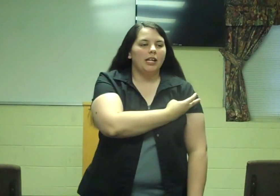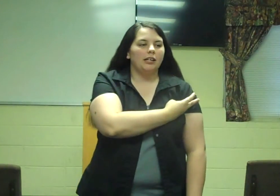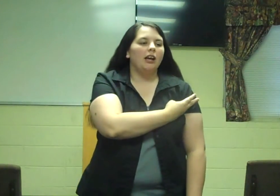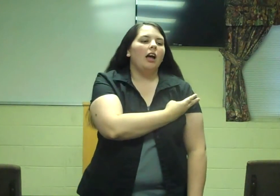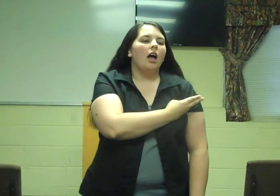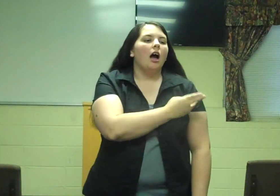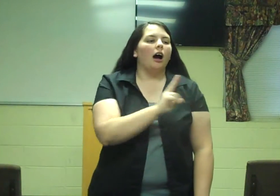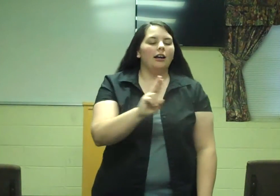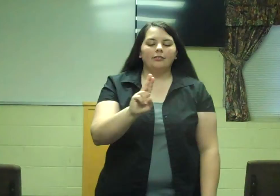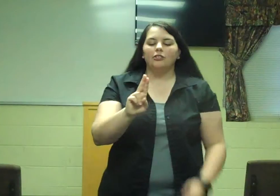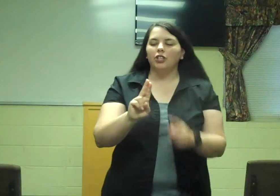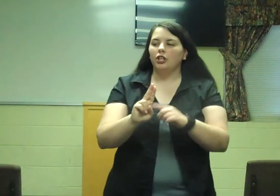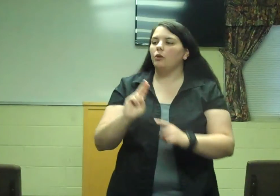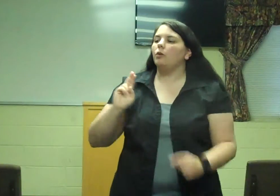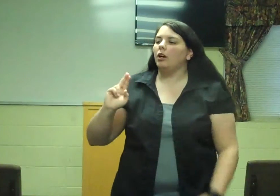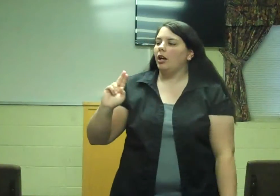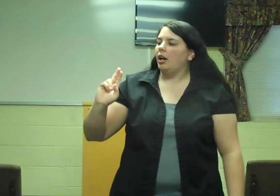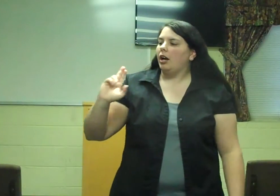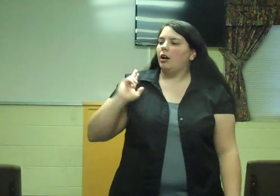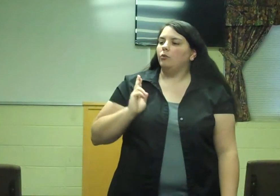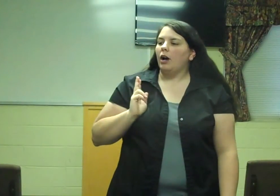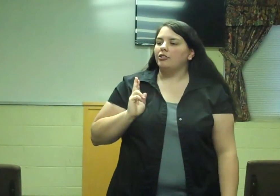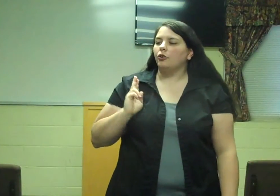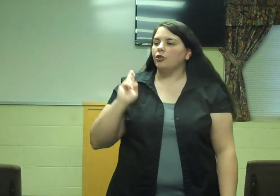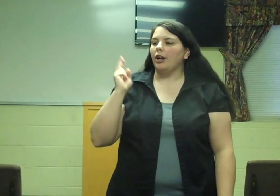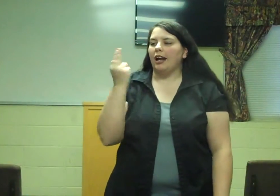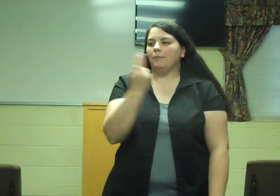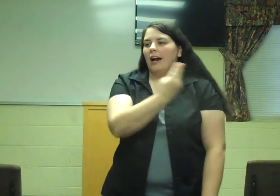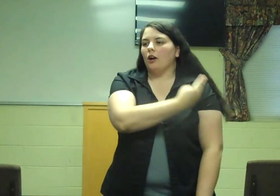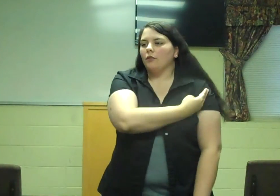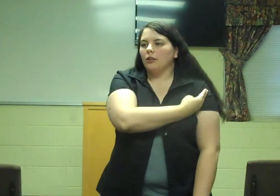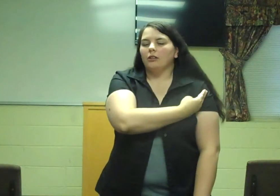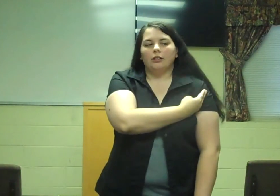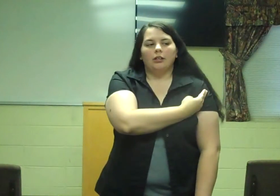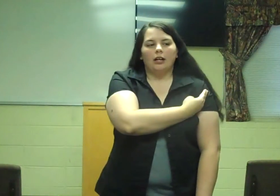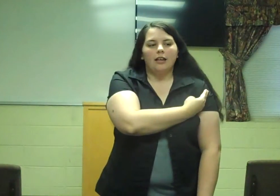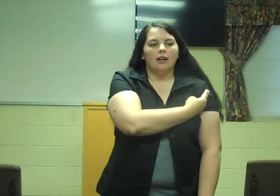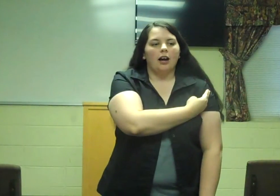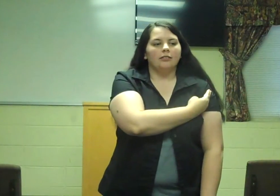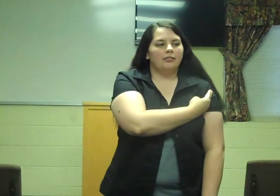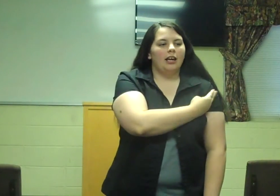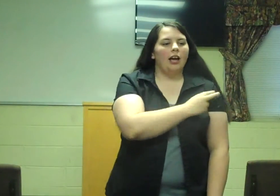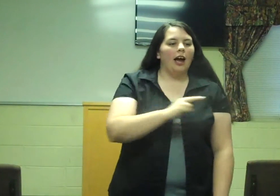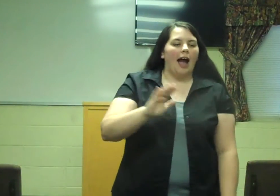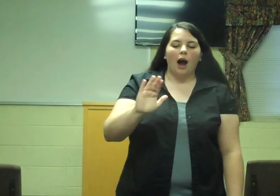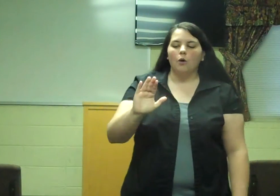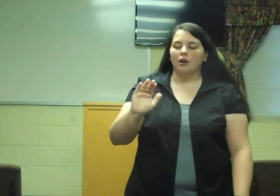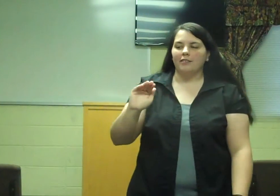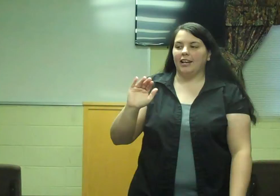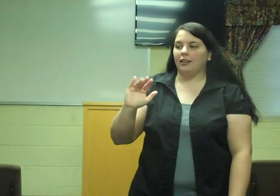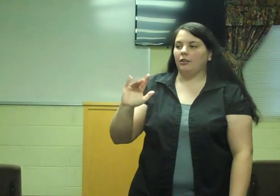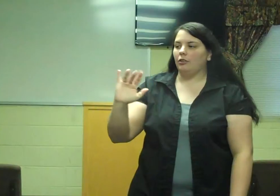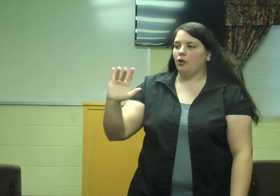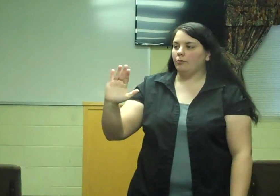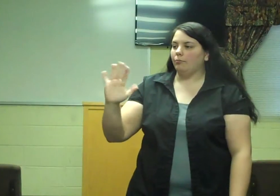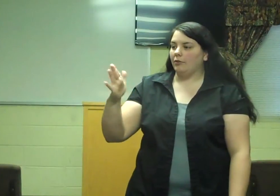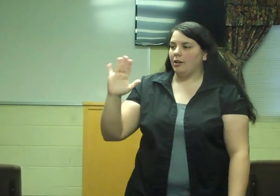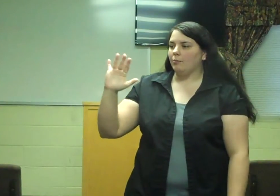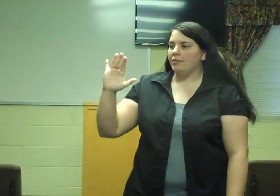we. Us is you, right shoulder and back over is us. Our is the